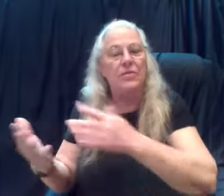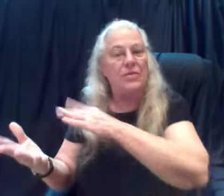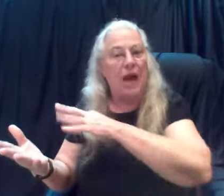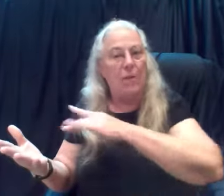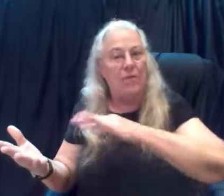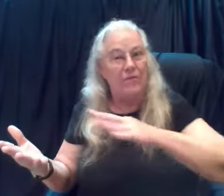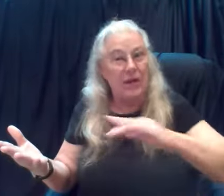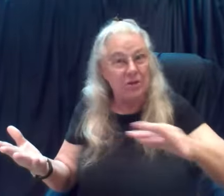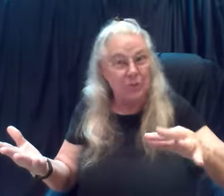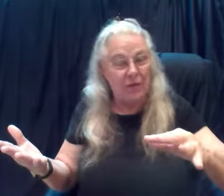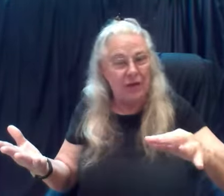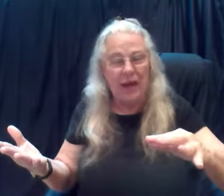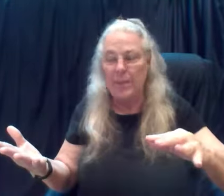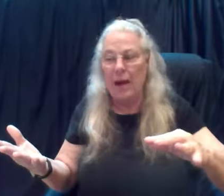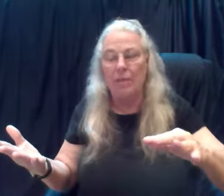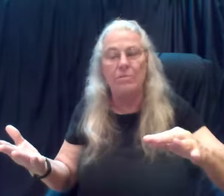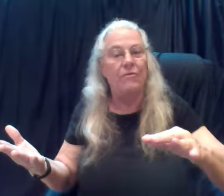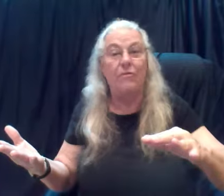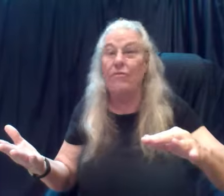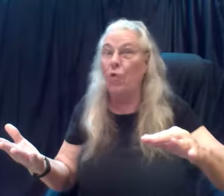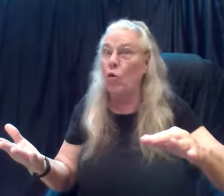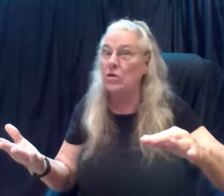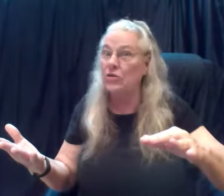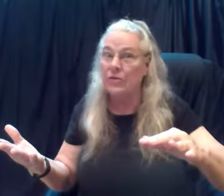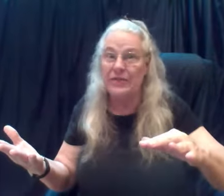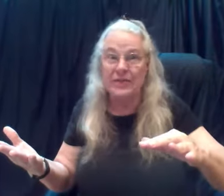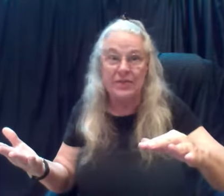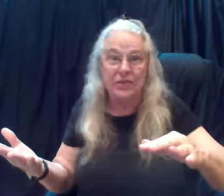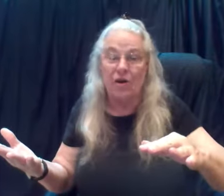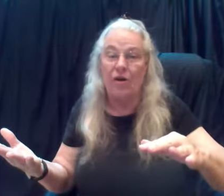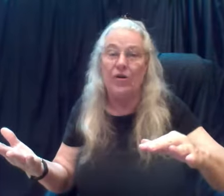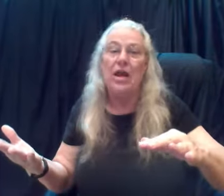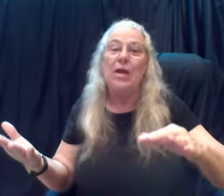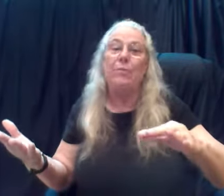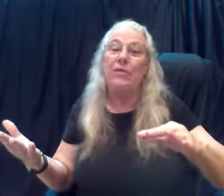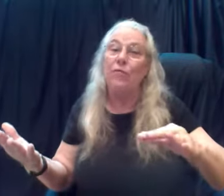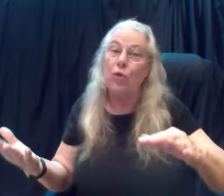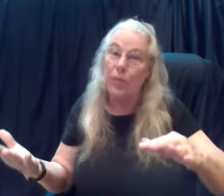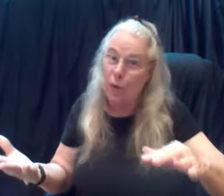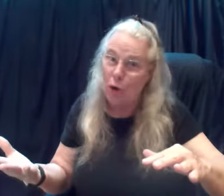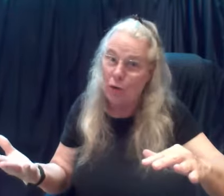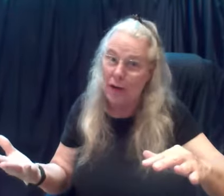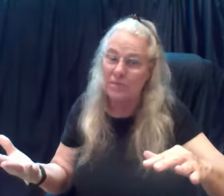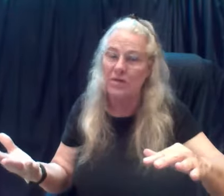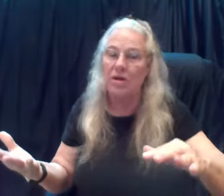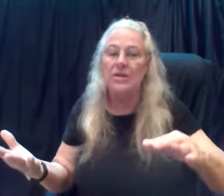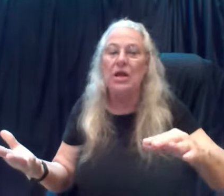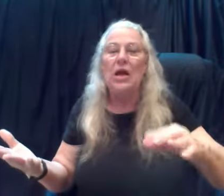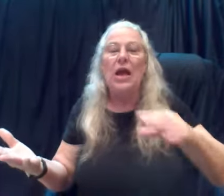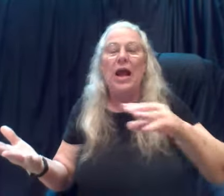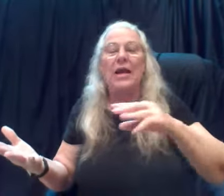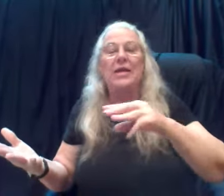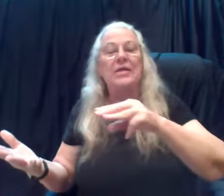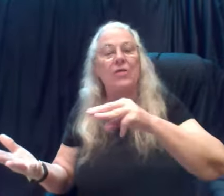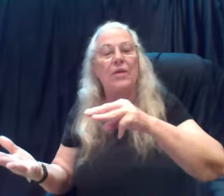will fingerspell the name out before services start, before the program starts, and I tell them, and I